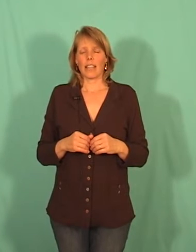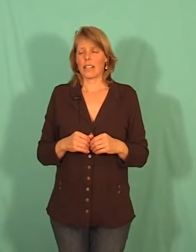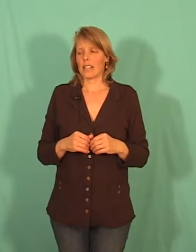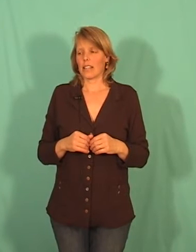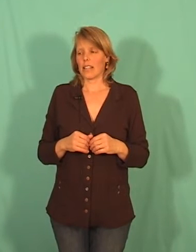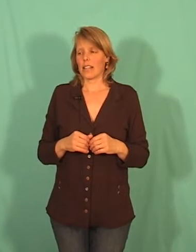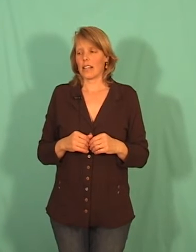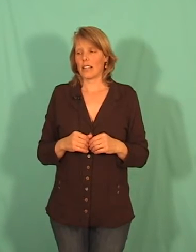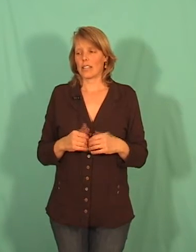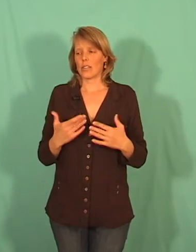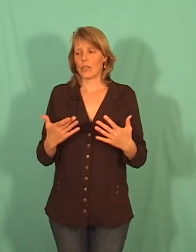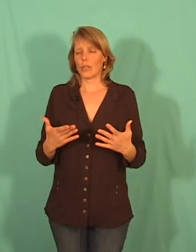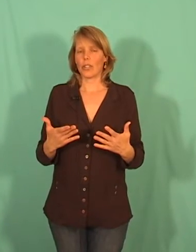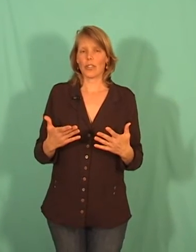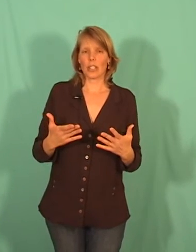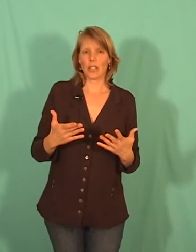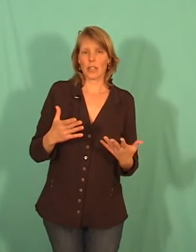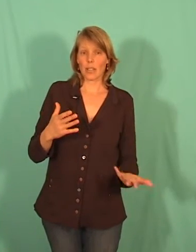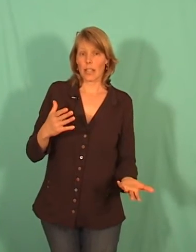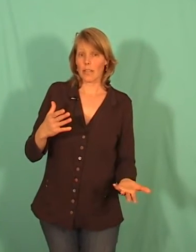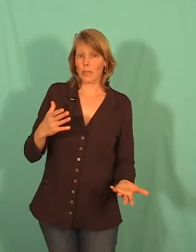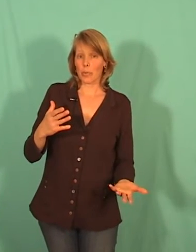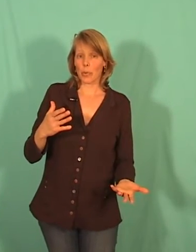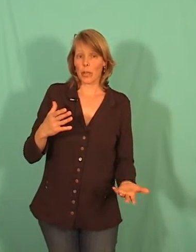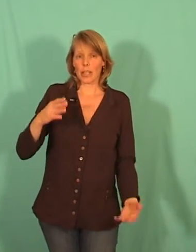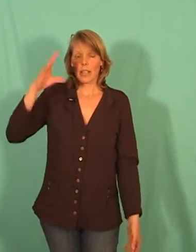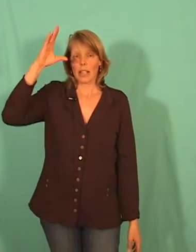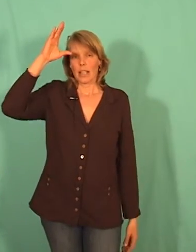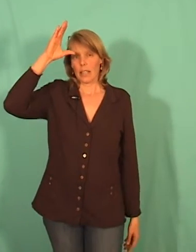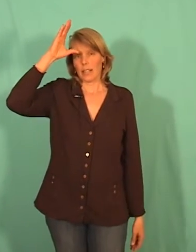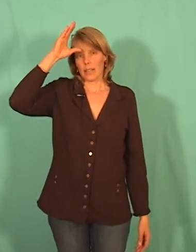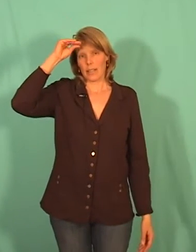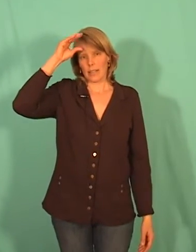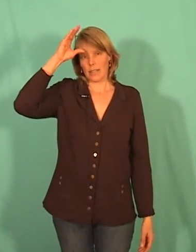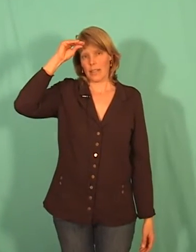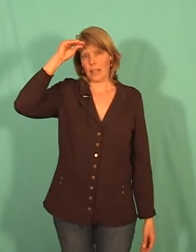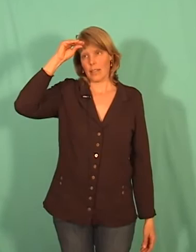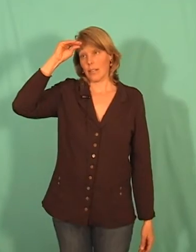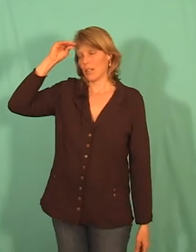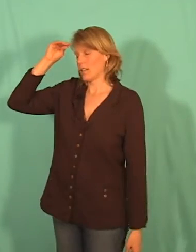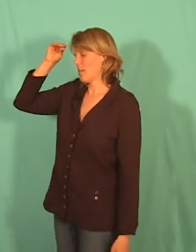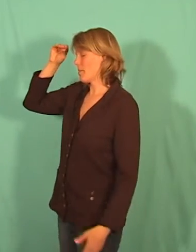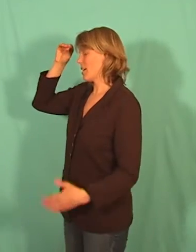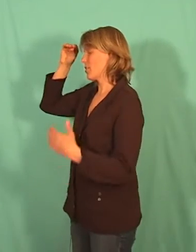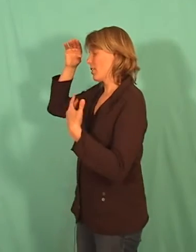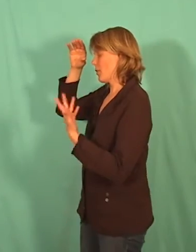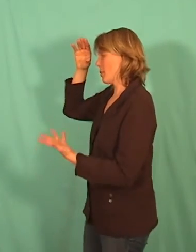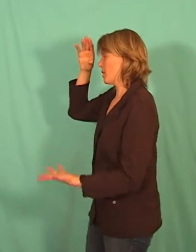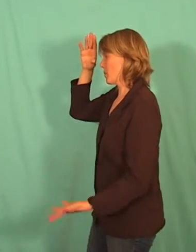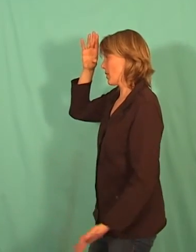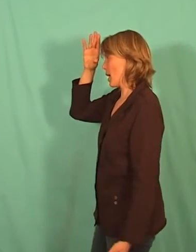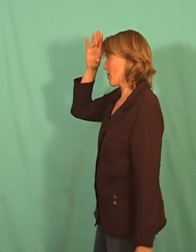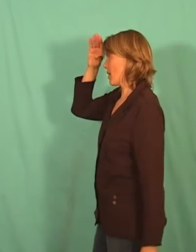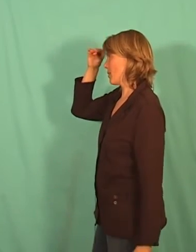And so to illustrate this, the sign for boy is this. Imagine that you have a baseball cap on,